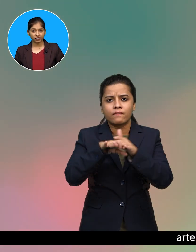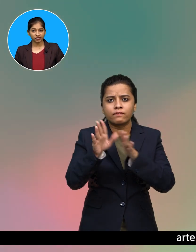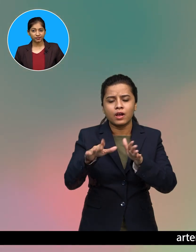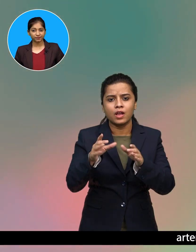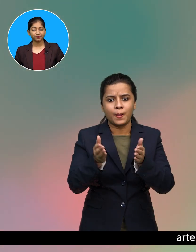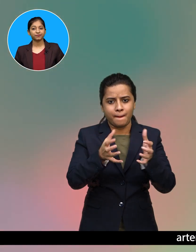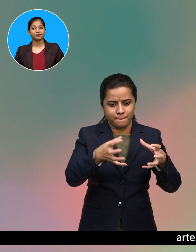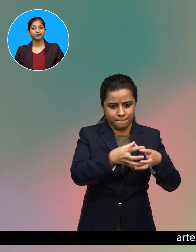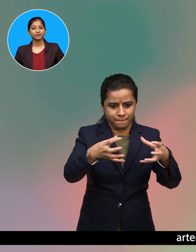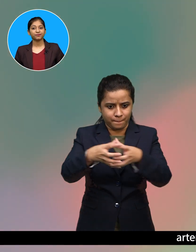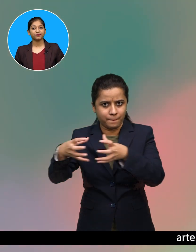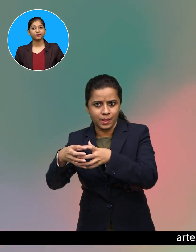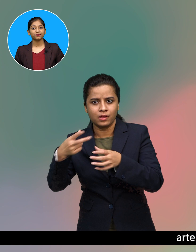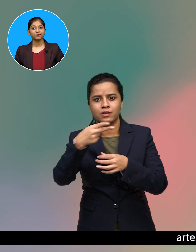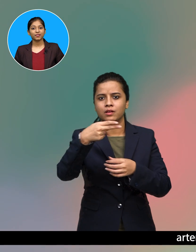arterioles,